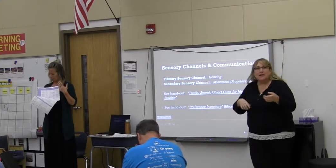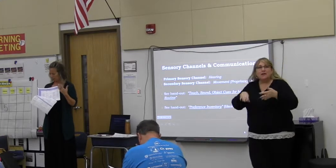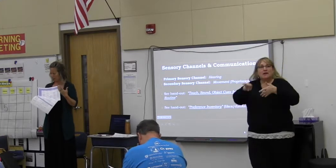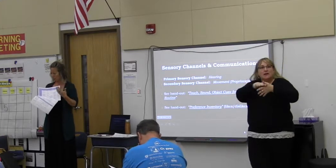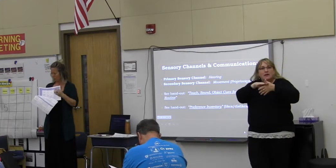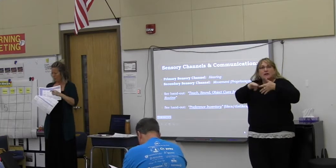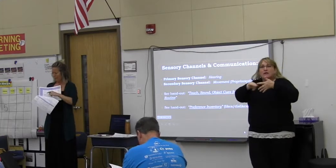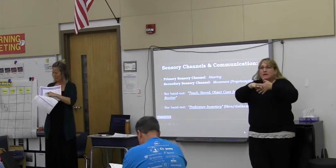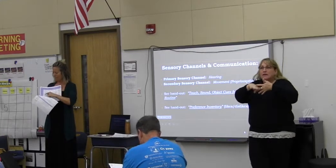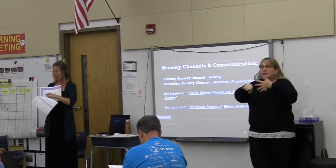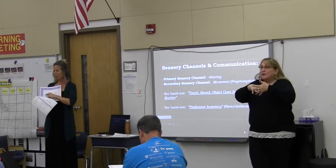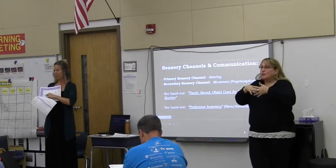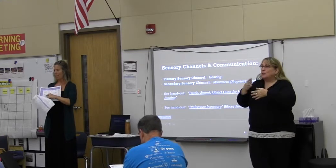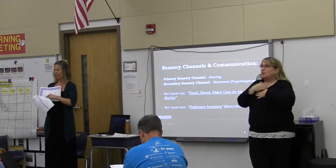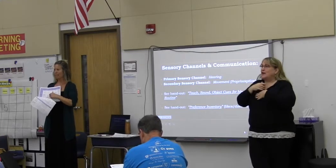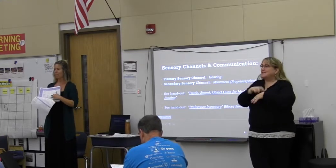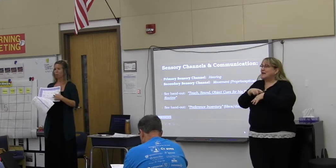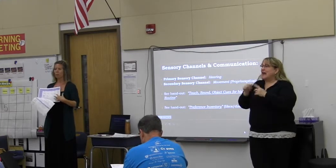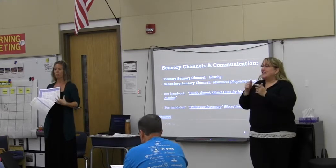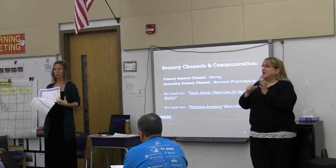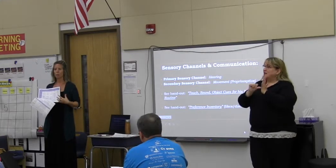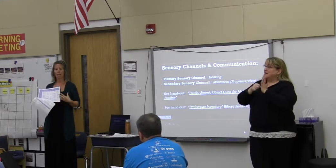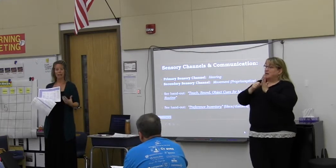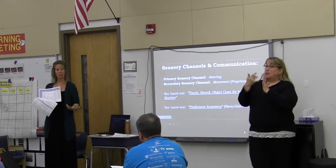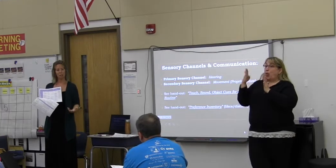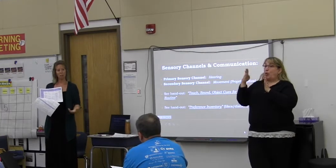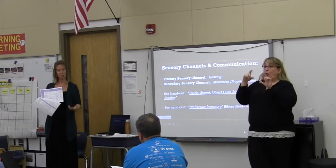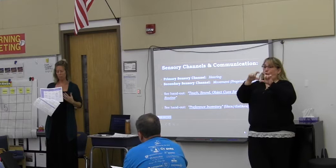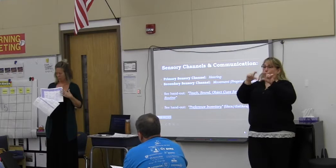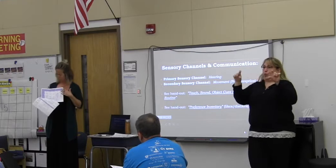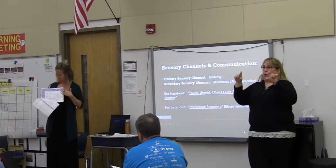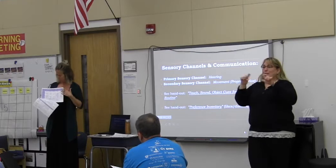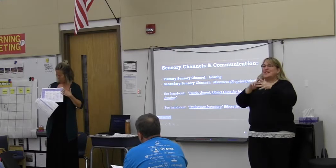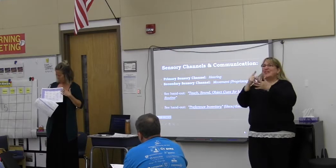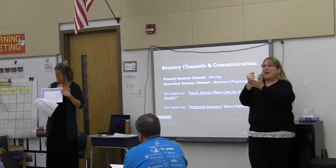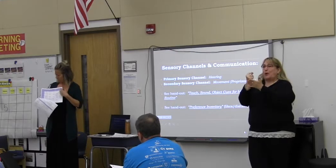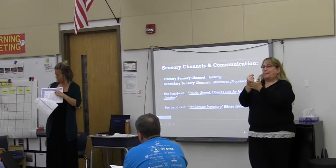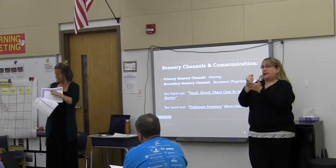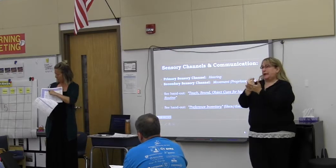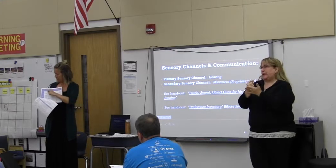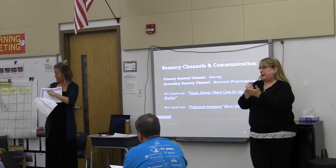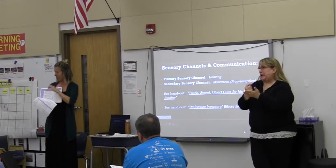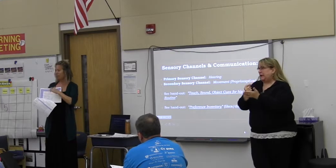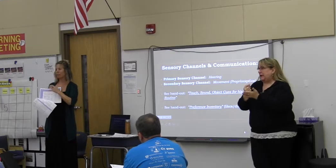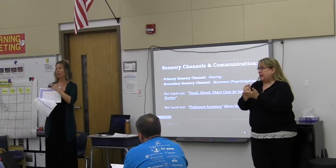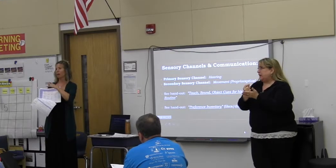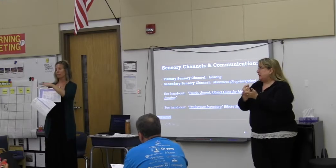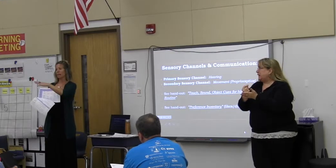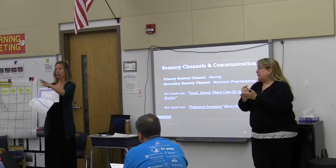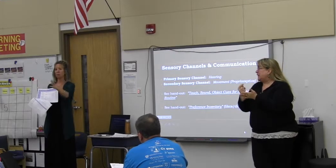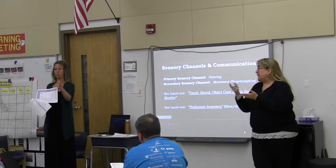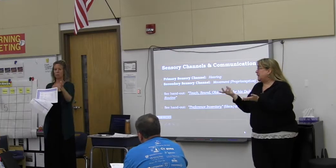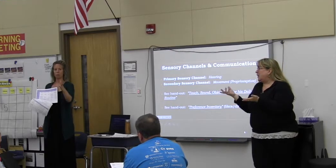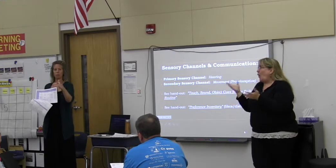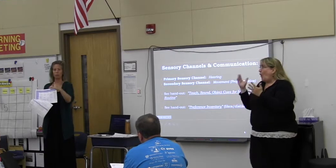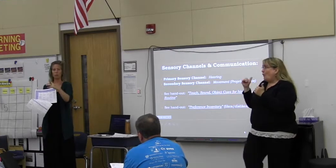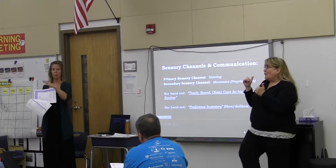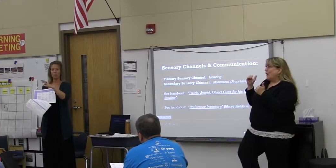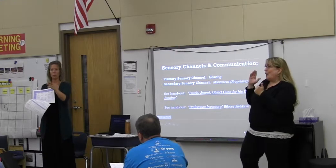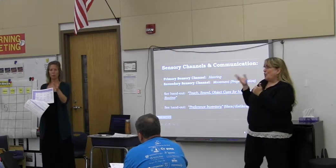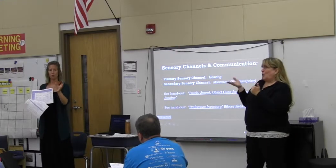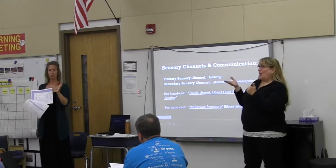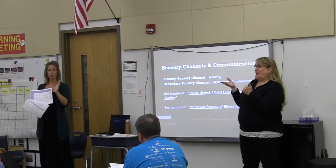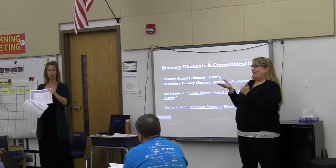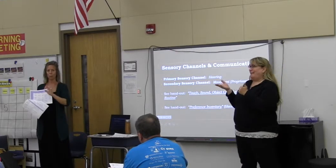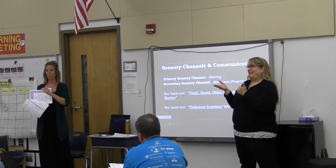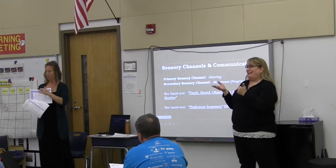breaks. Anything you see highlighted in blue is when they had a therapy. Anything, and this, hopefully I'll do this with all of them in